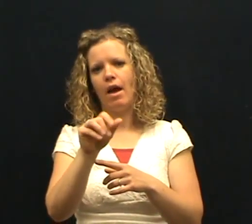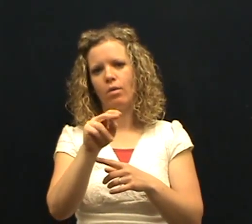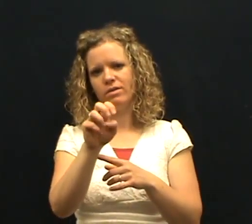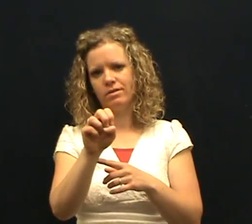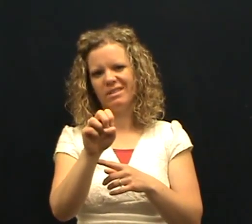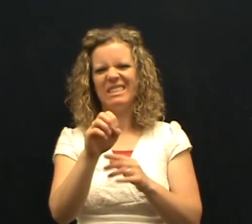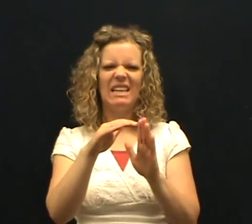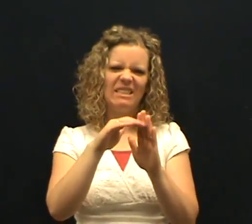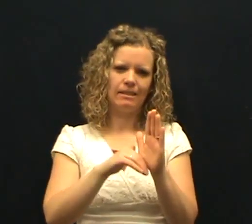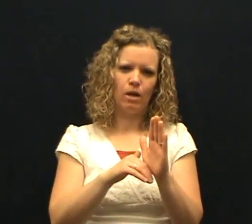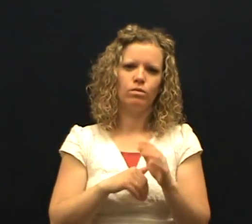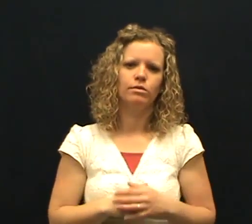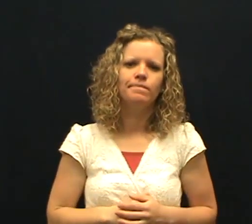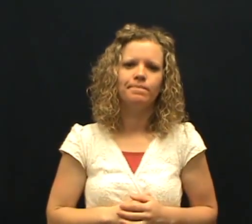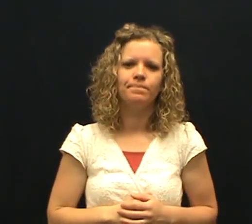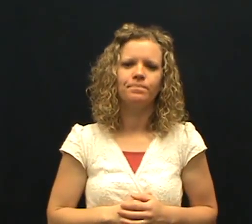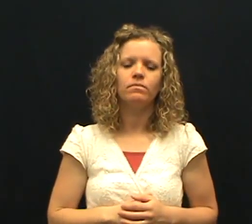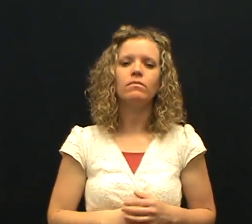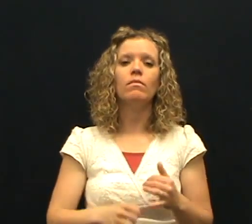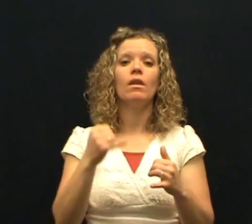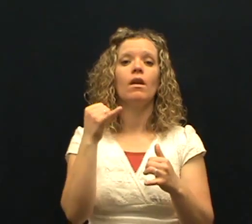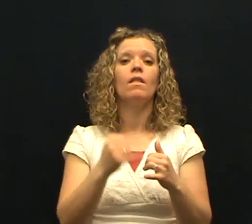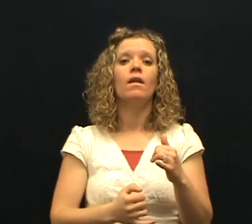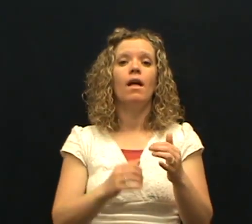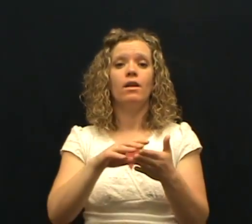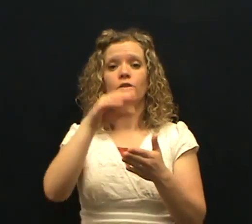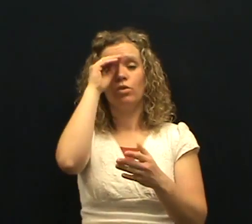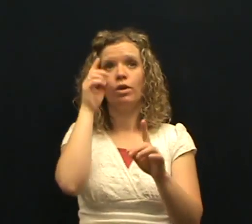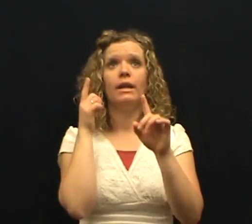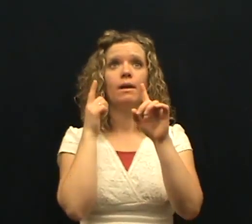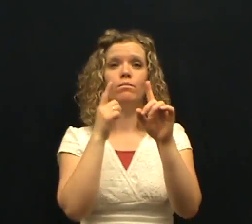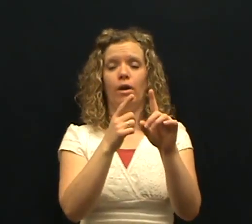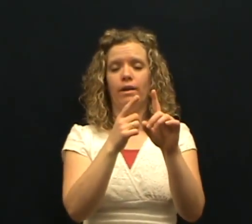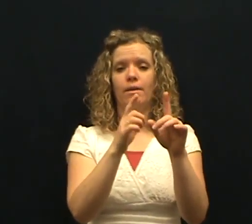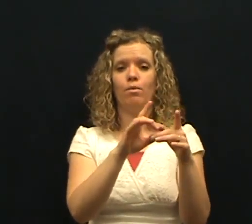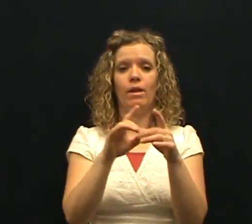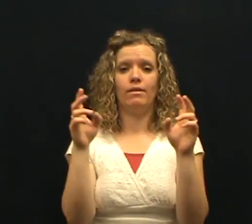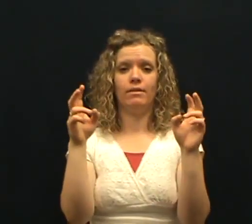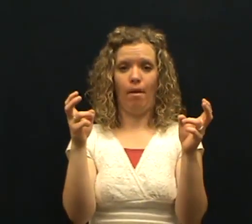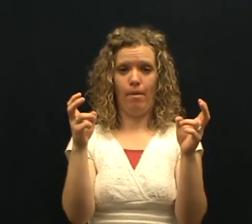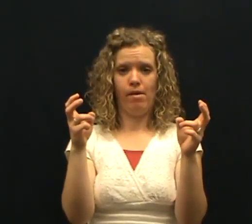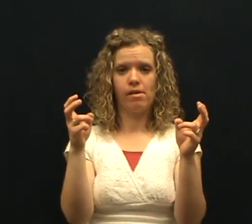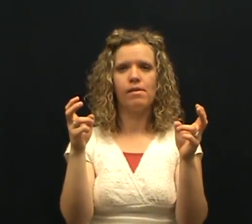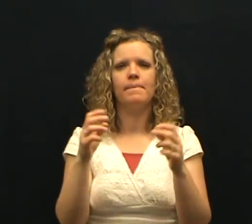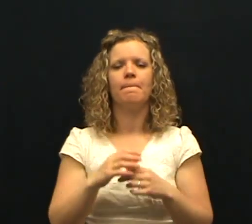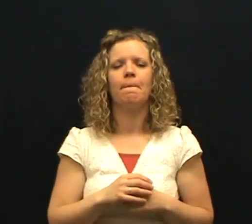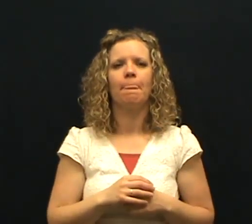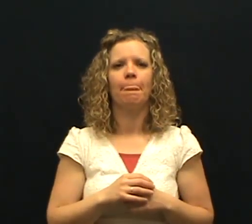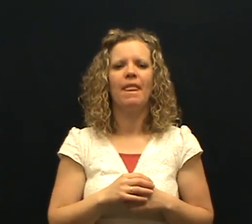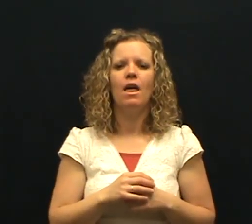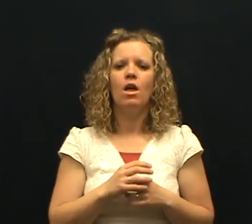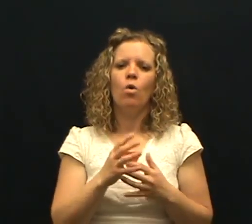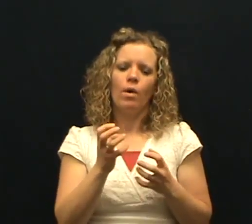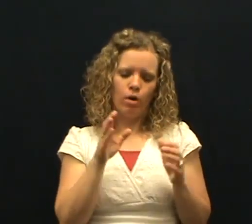Okay, so our final learning objective for this topic is to look at a merchandiser's, or to